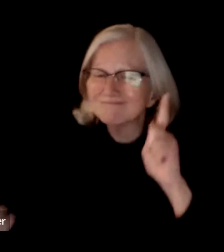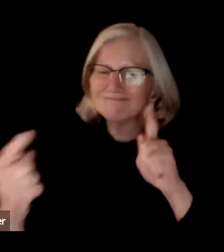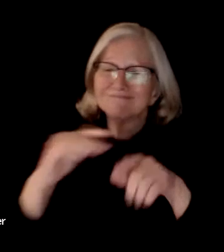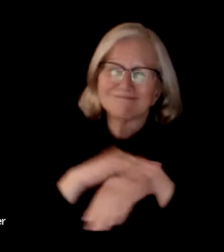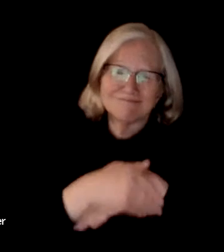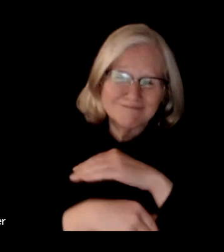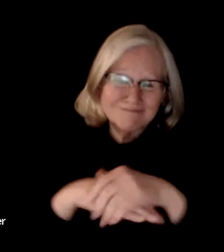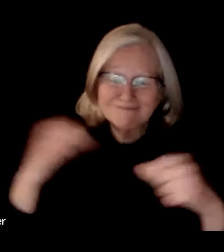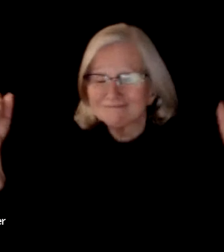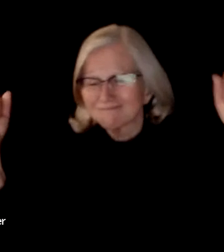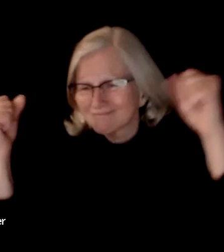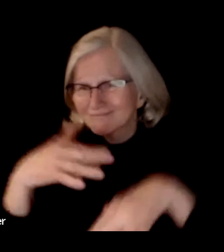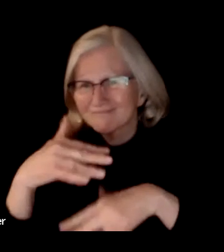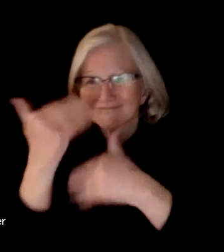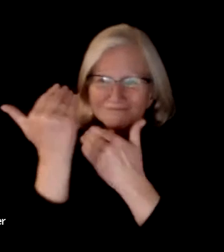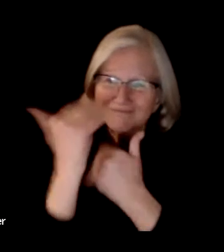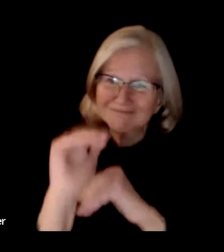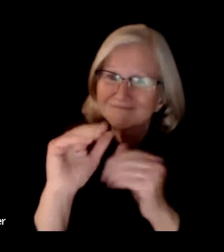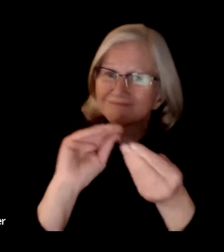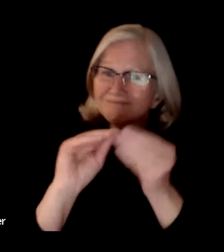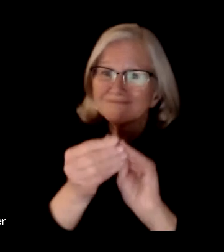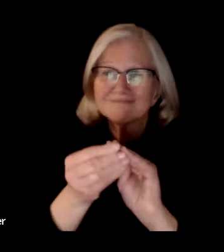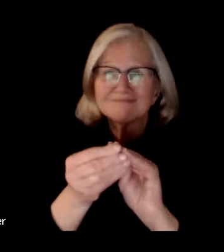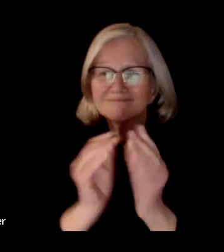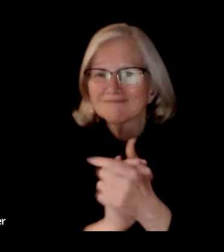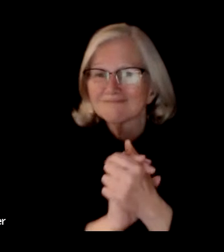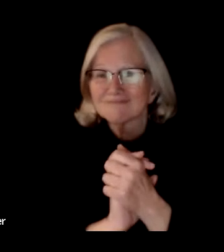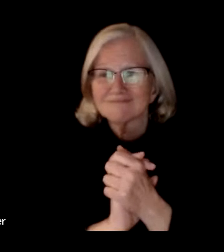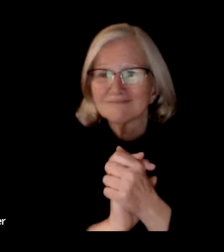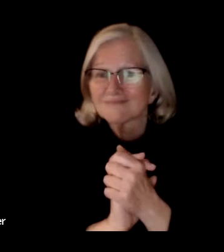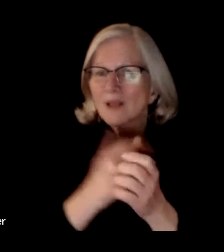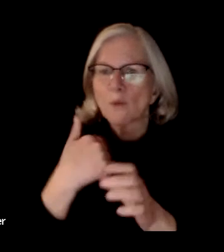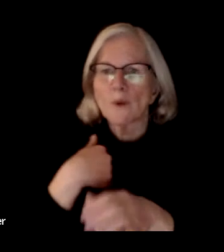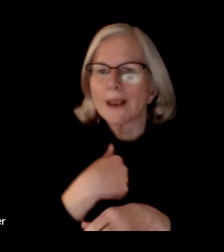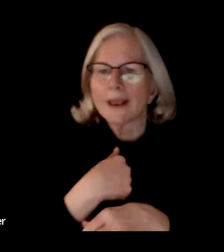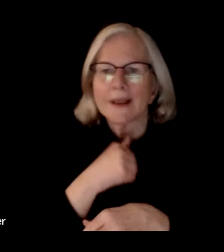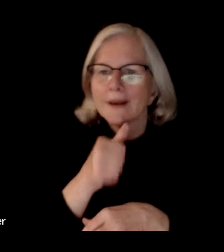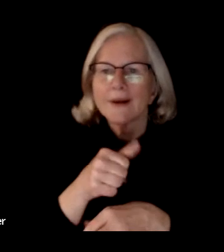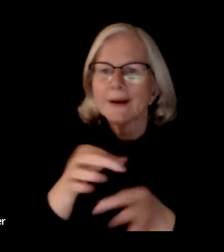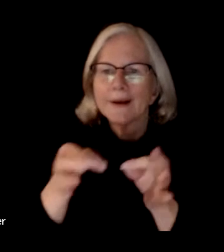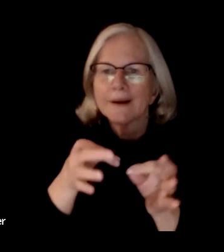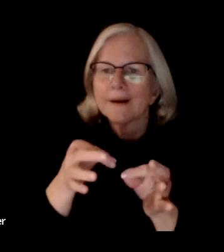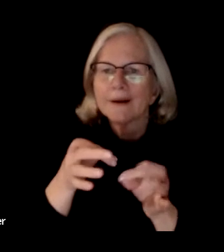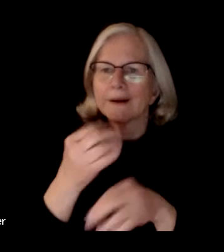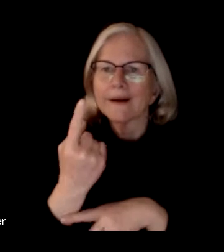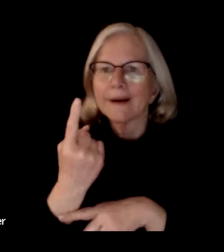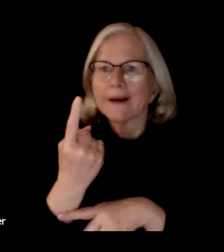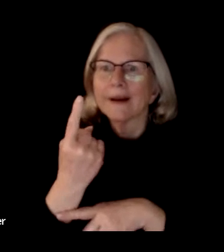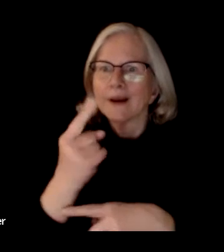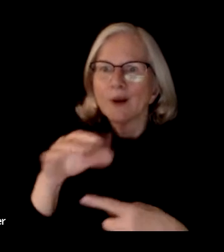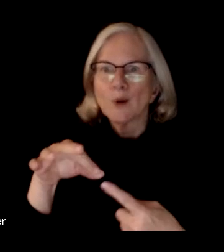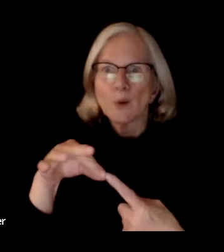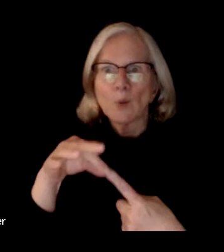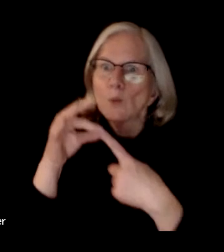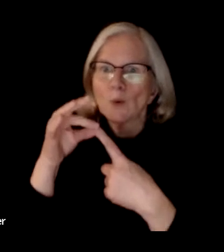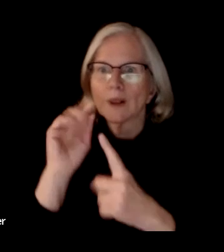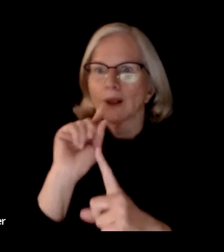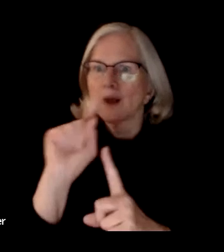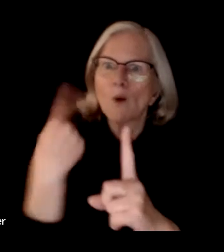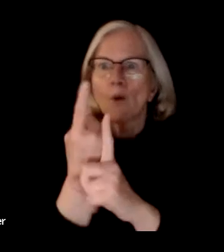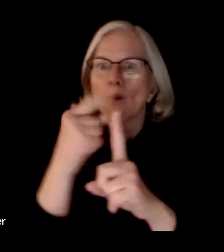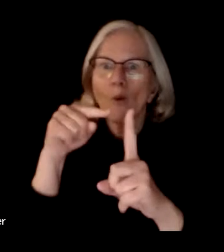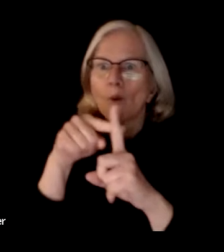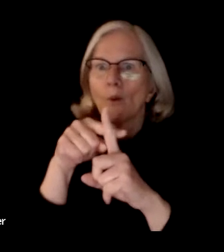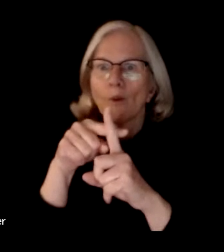also want to make sure that we don't describe it as something that's unique and only occurred in 4